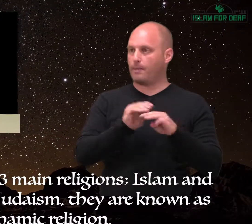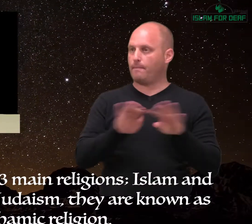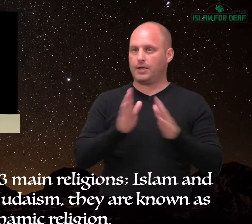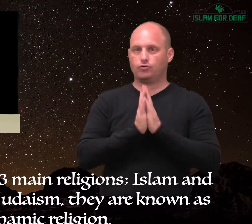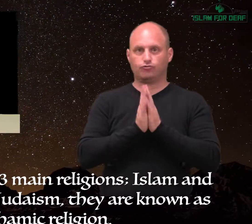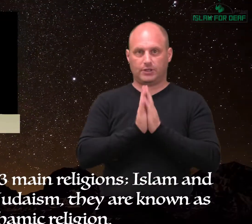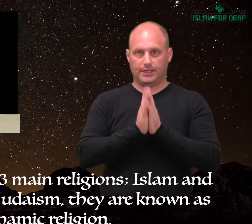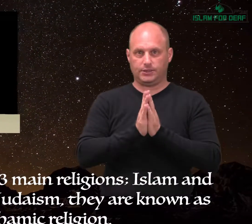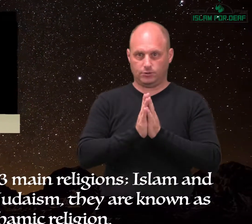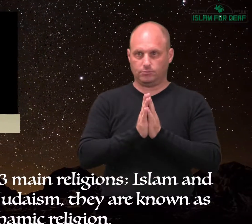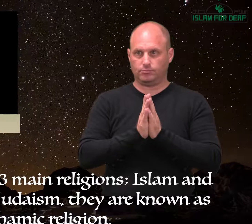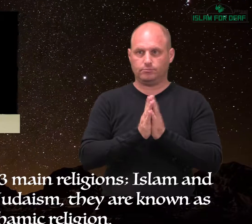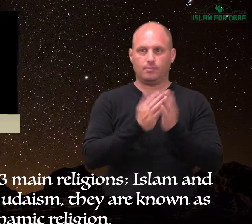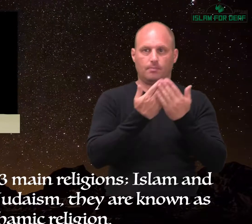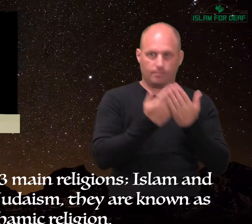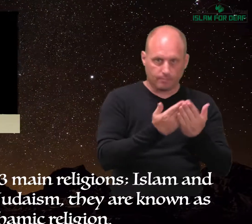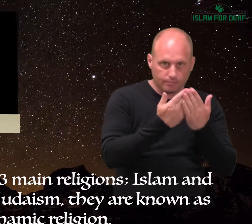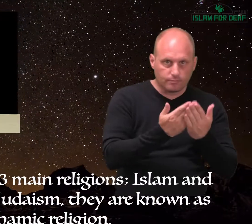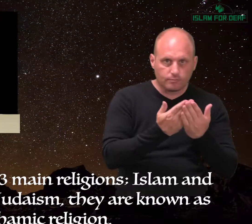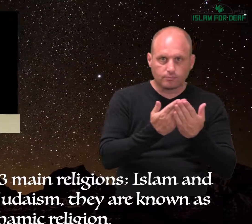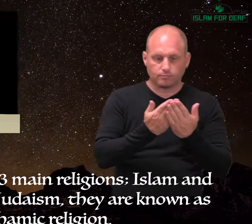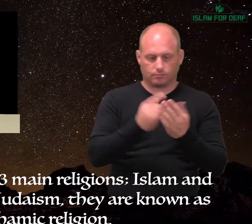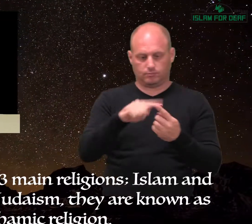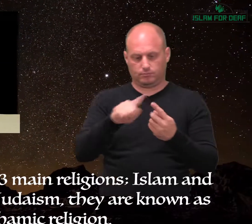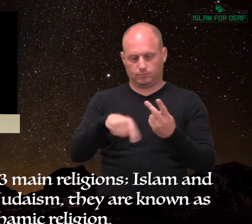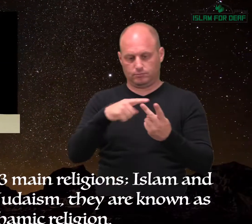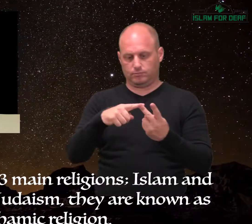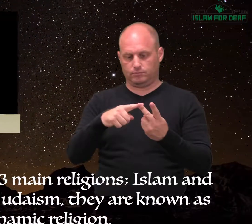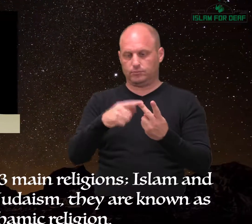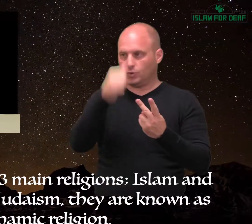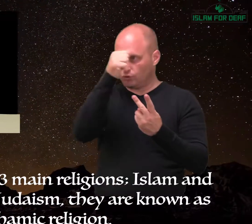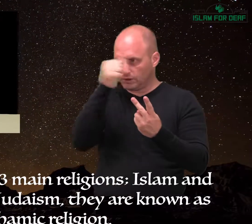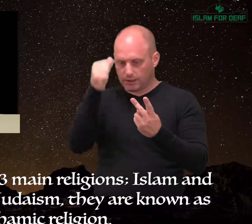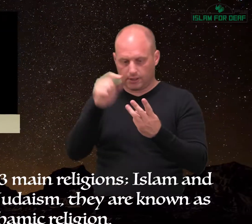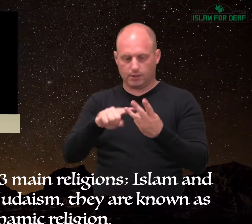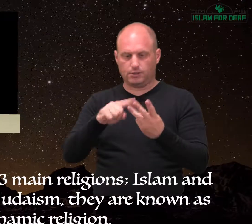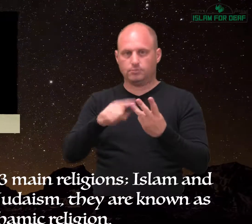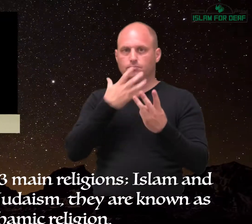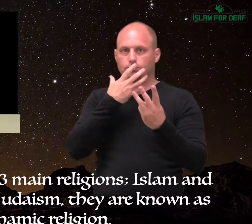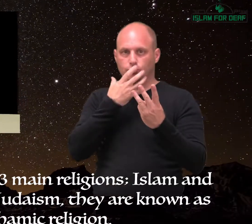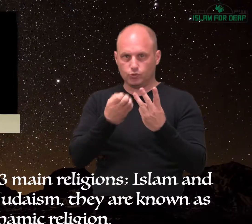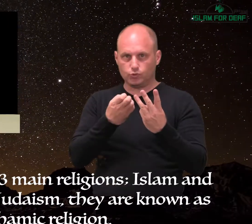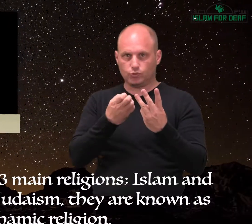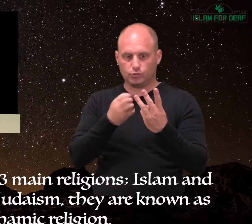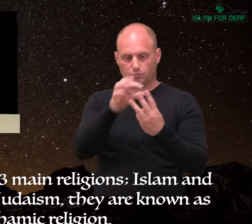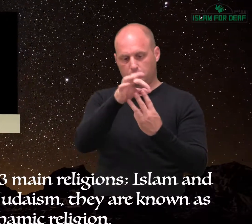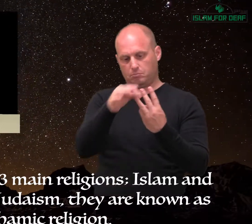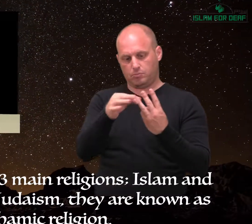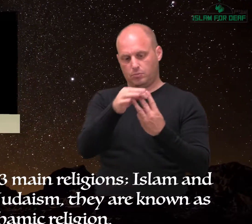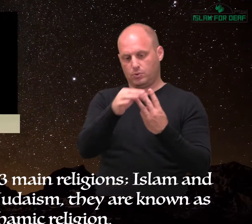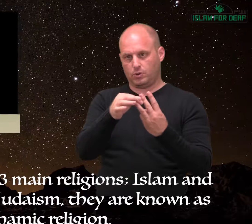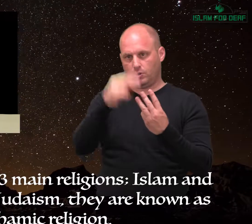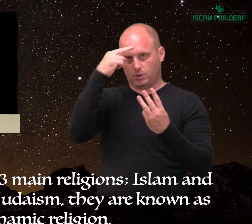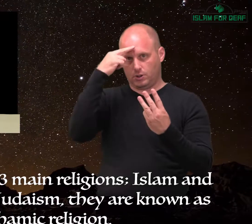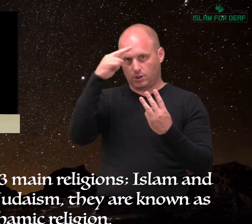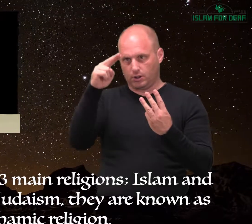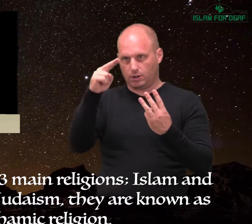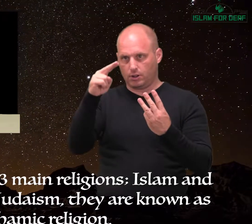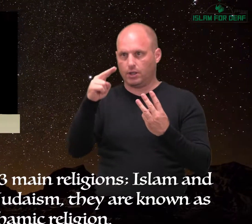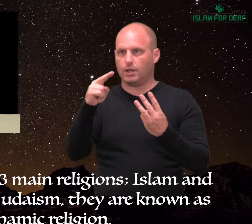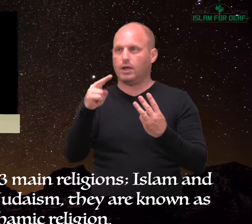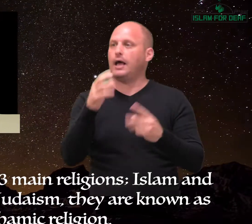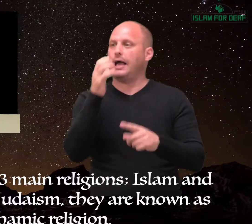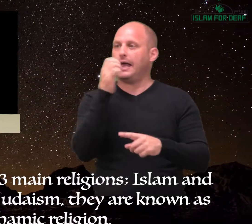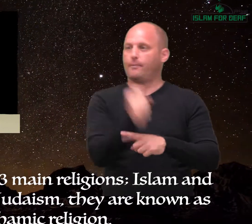Islam and Christianity and Judaism, they are known as Abrahamic religions.